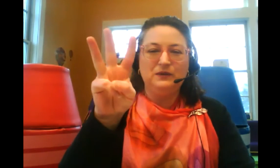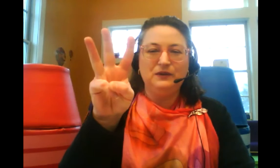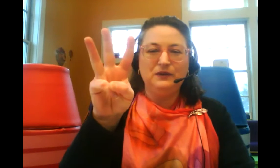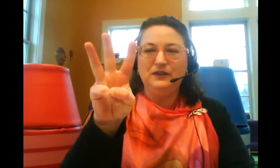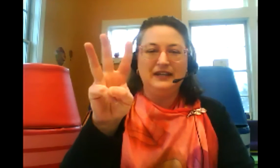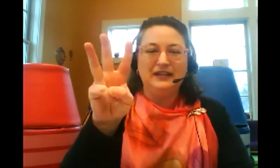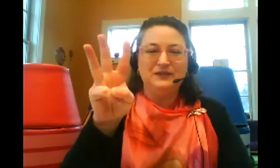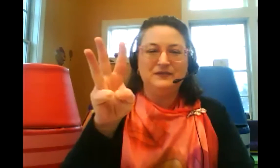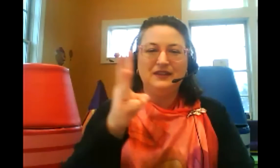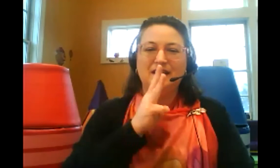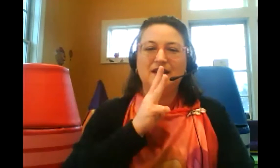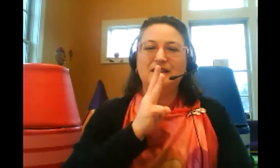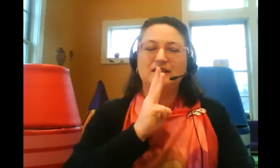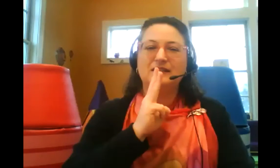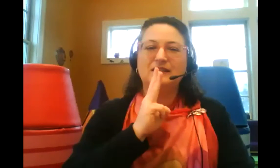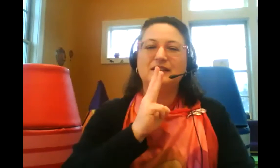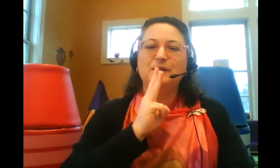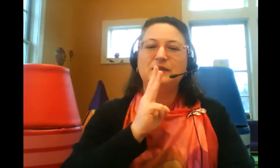And you just kind of tap it to your chin. Water.